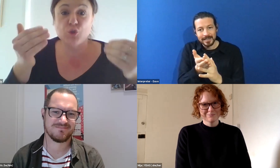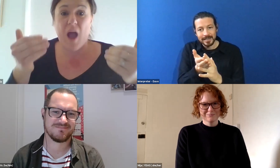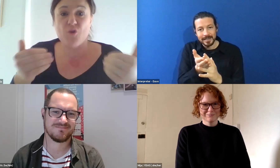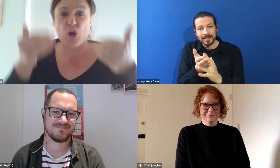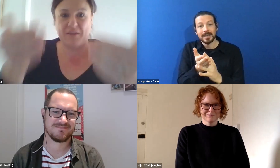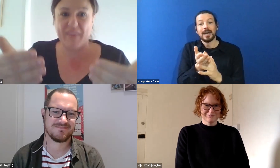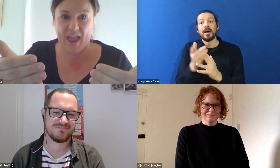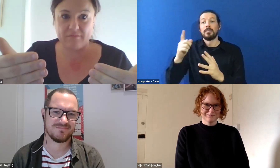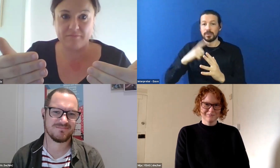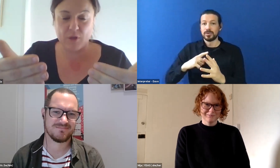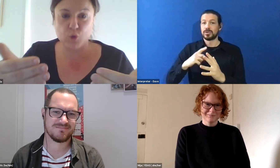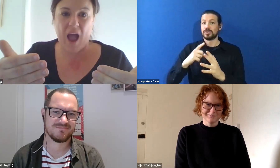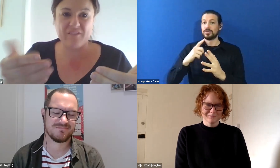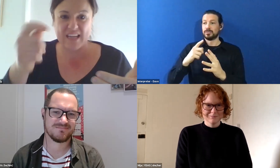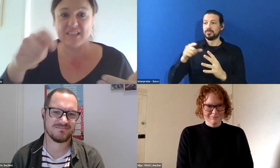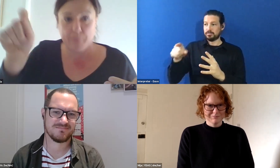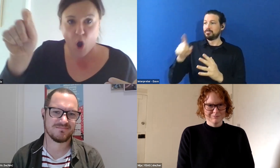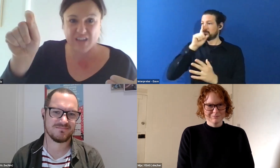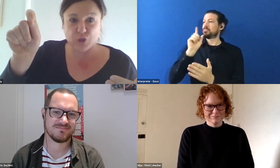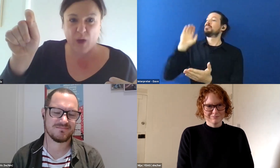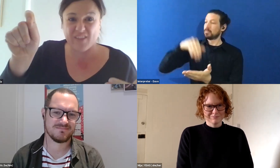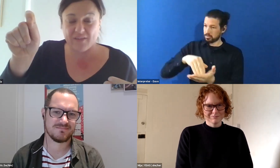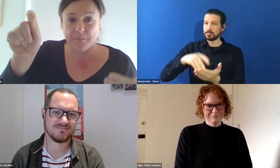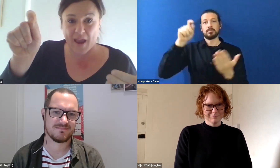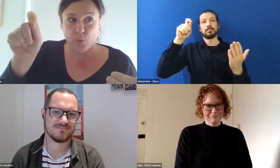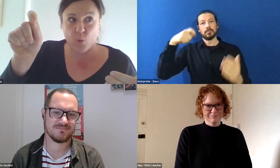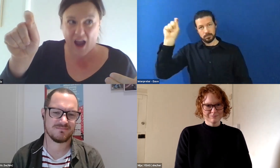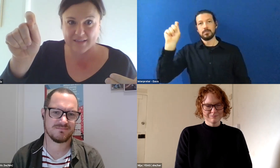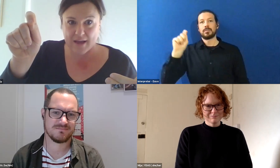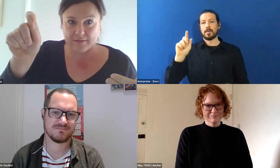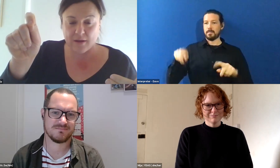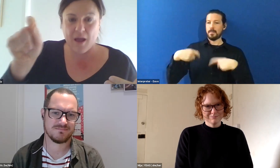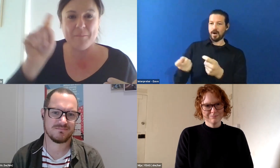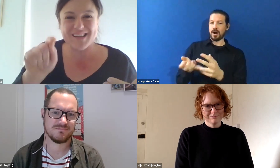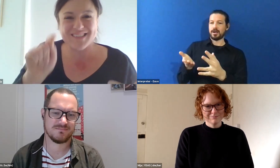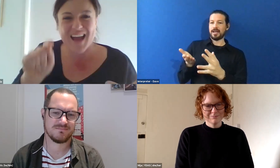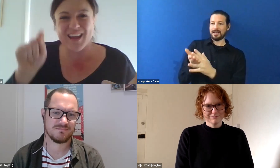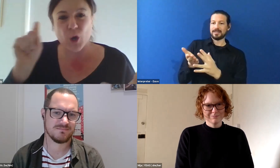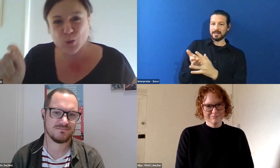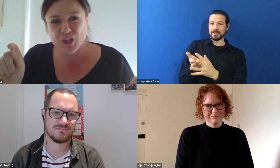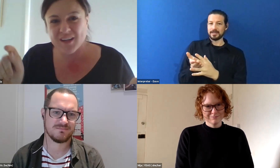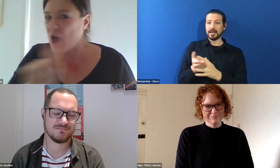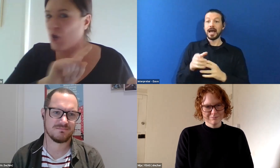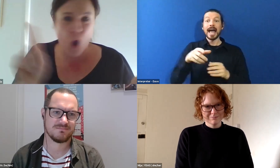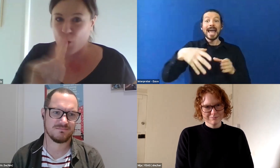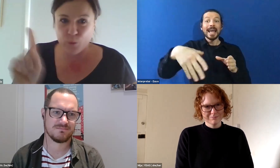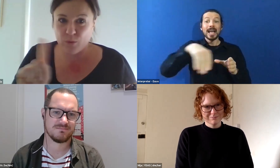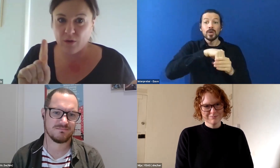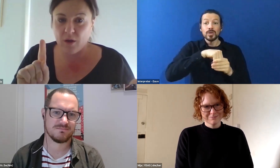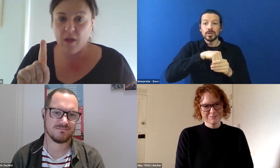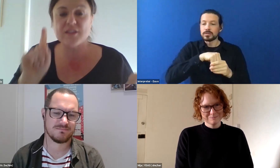Because you have got them there. You have ticked the box that you have given people access. But is that inclusion?